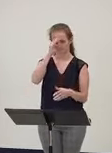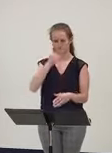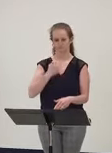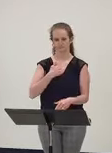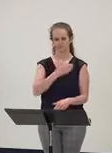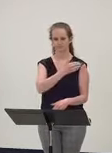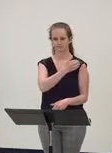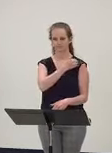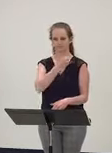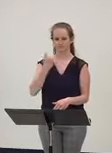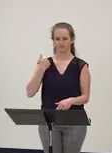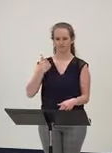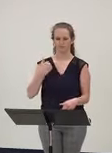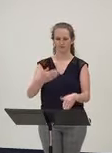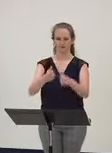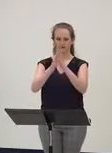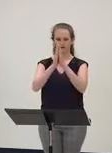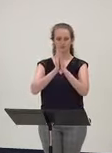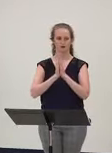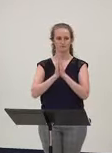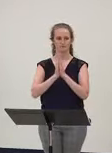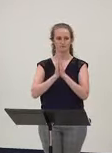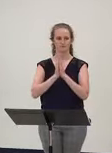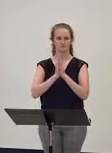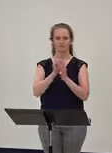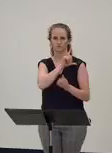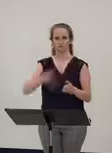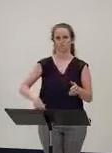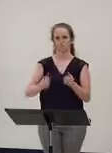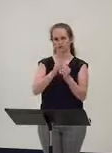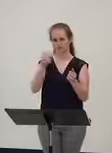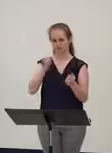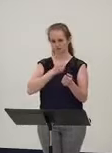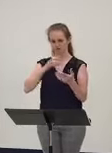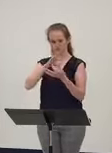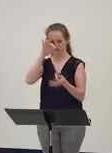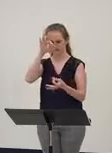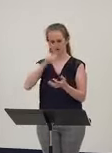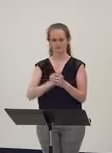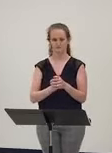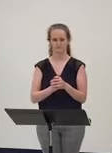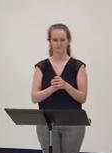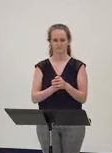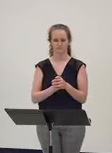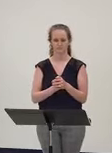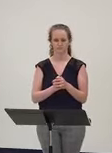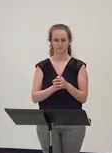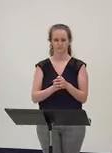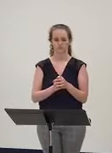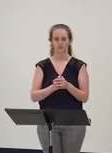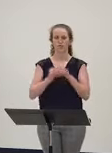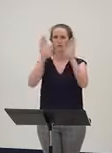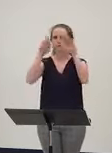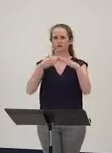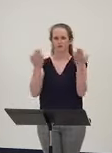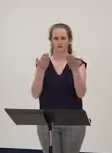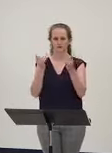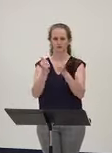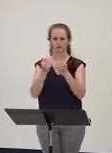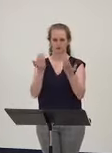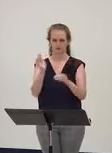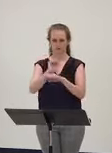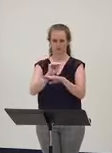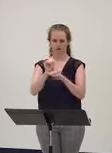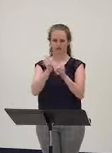name of the Father, and of the Son, and of the Holy Spirit. Amen. The Lord be with you. And with your spirit. It is so great to be with you here